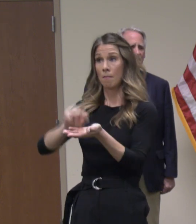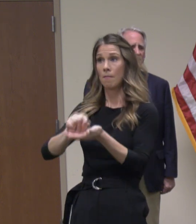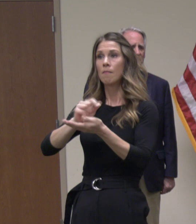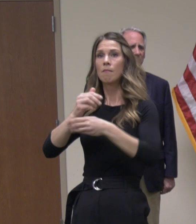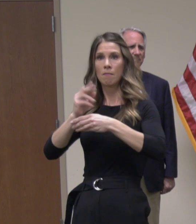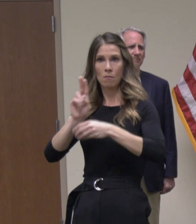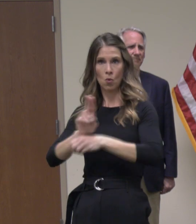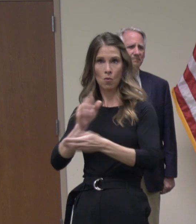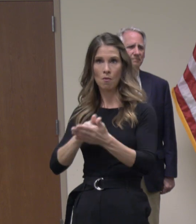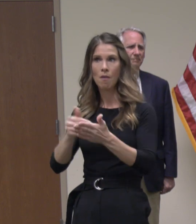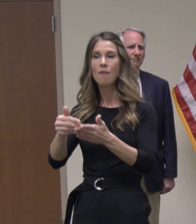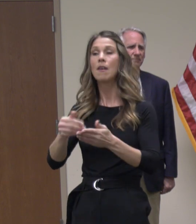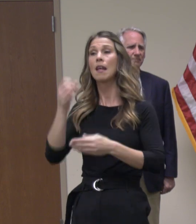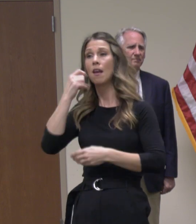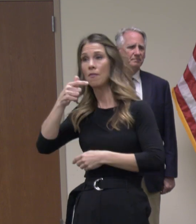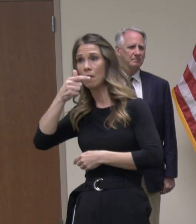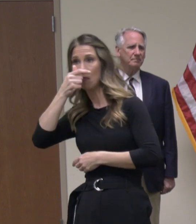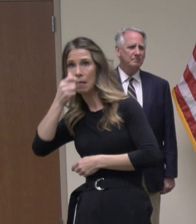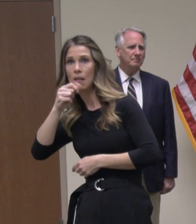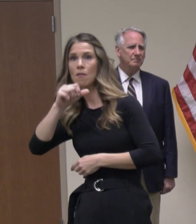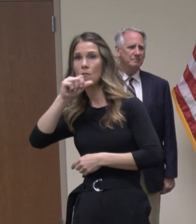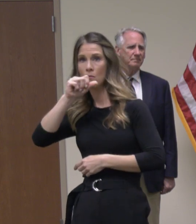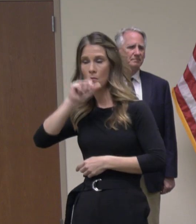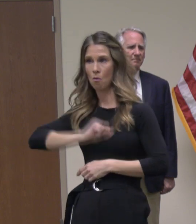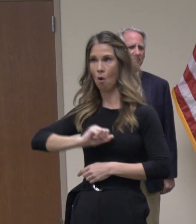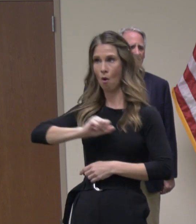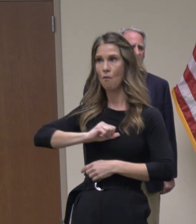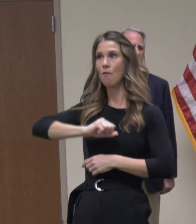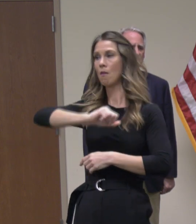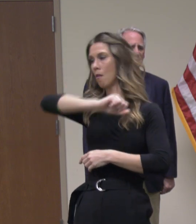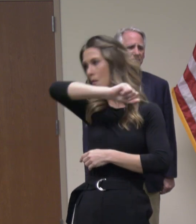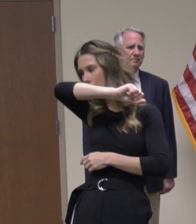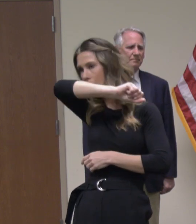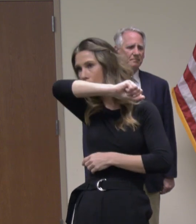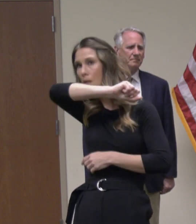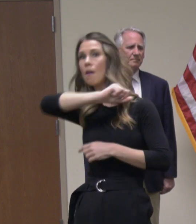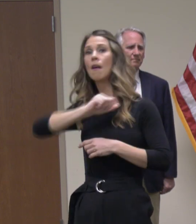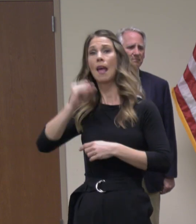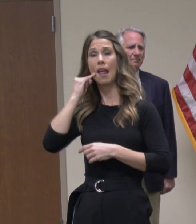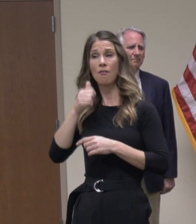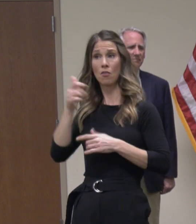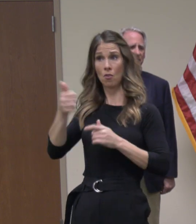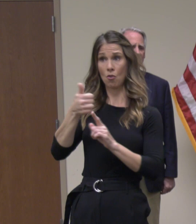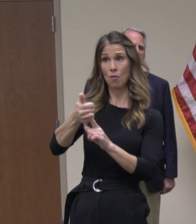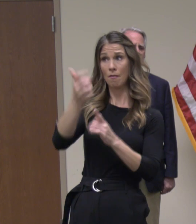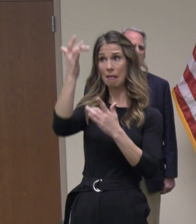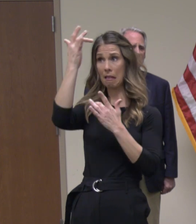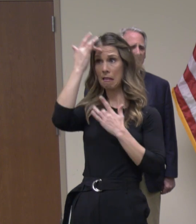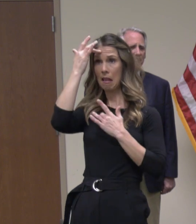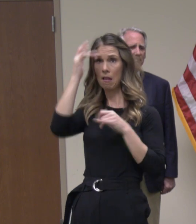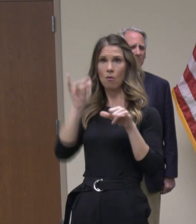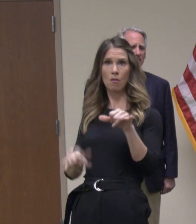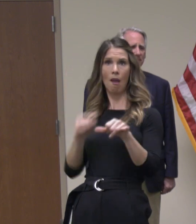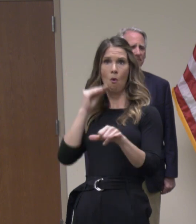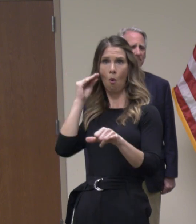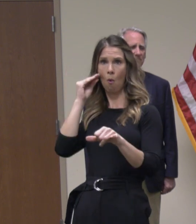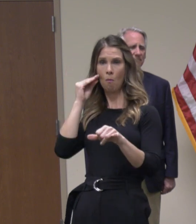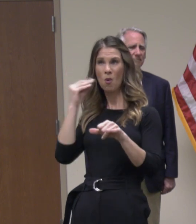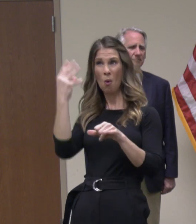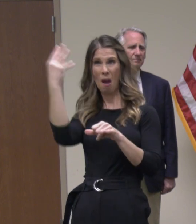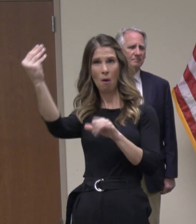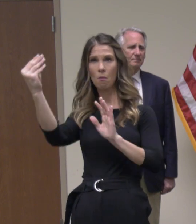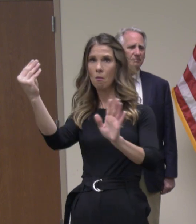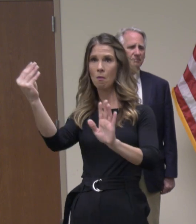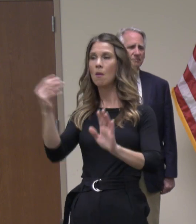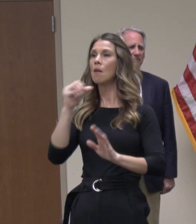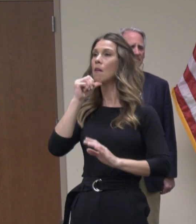when you cough or sneeze with a tissue, and stay home and away from others if you are sick. I am proud of our county